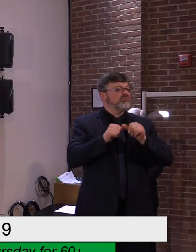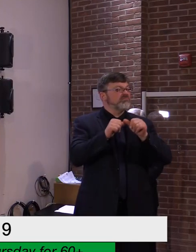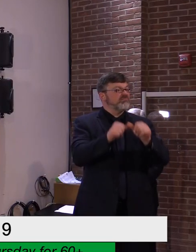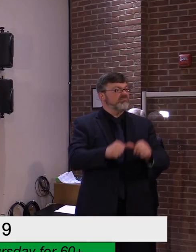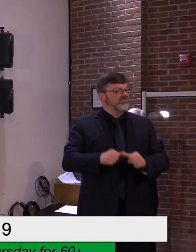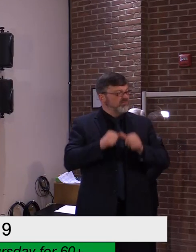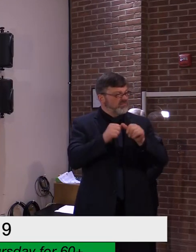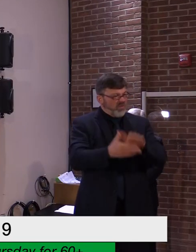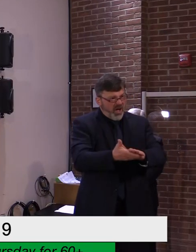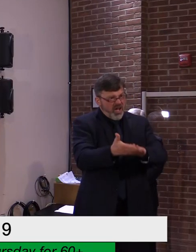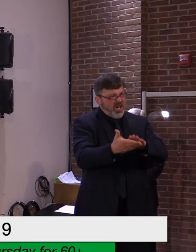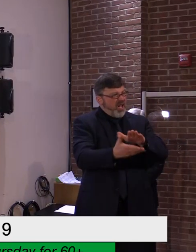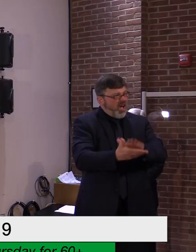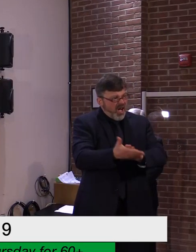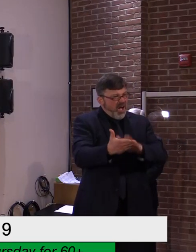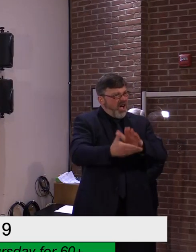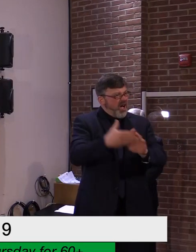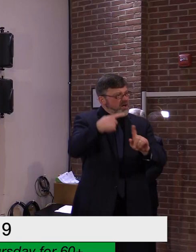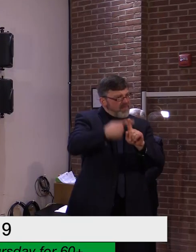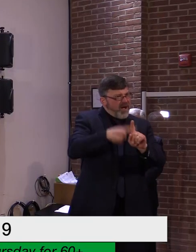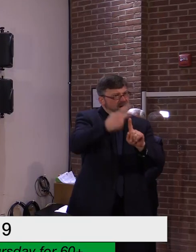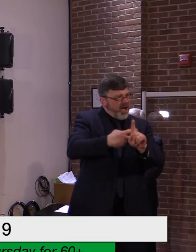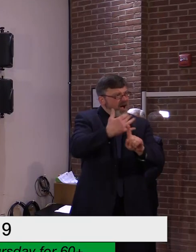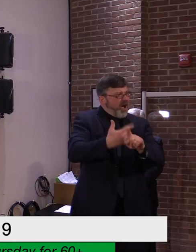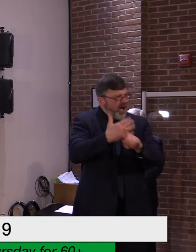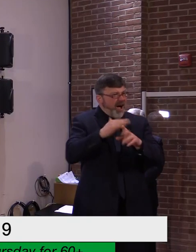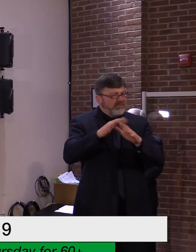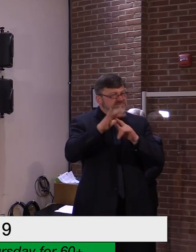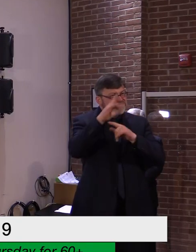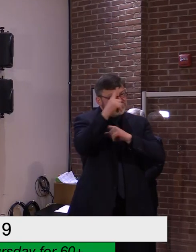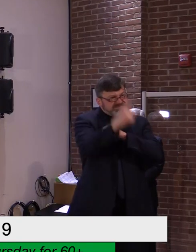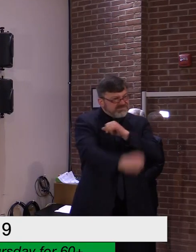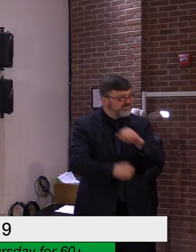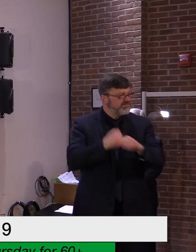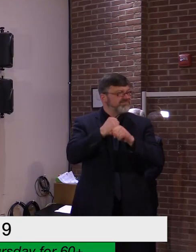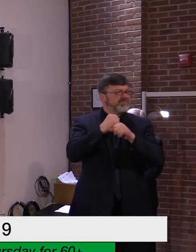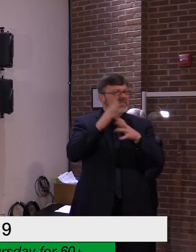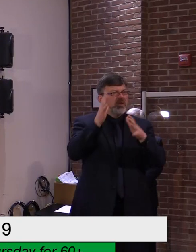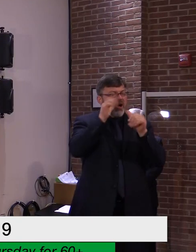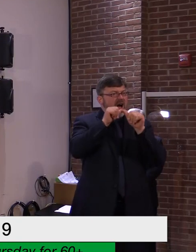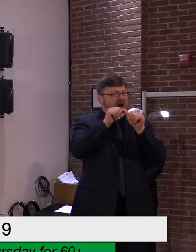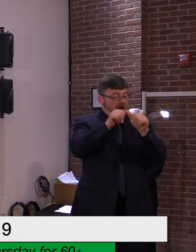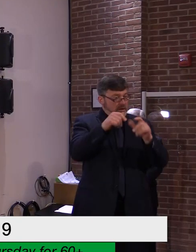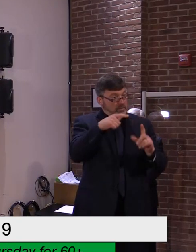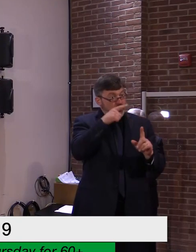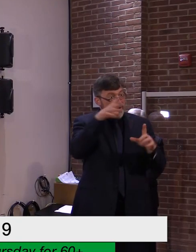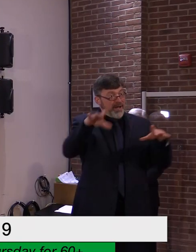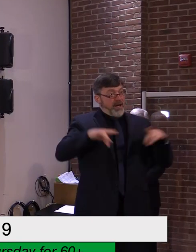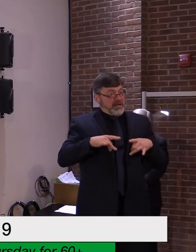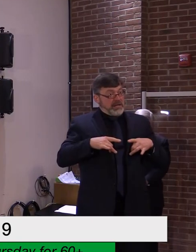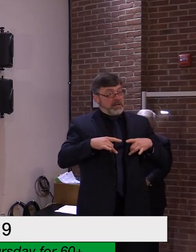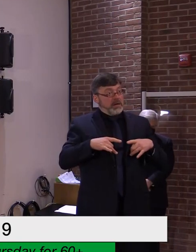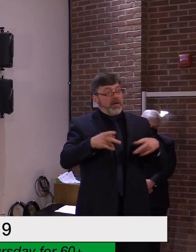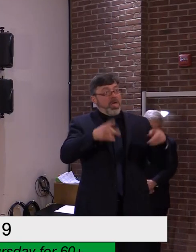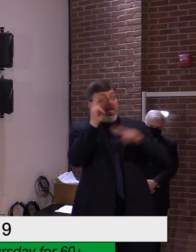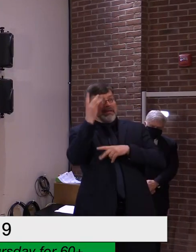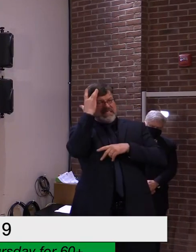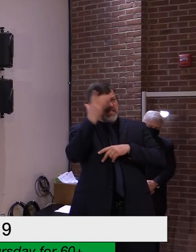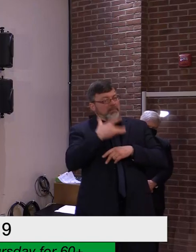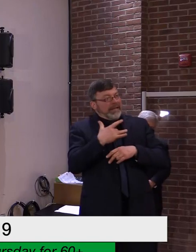when the initial illness is mild, and those symptoms don't seem to go away, with many